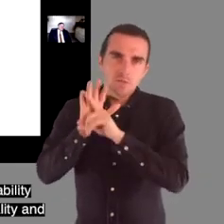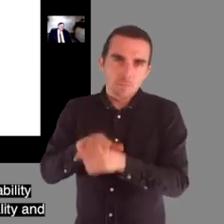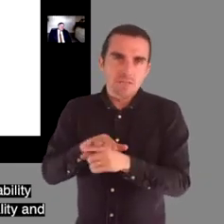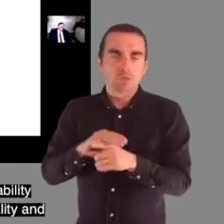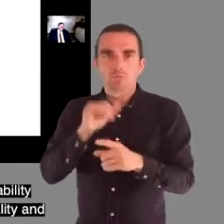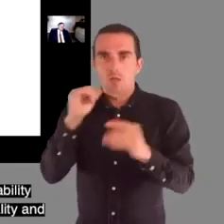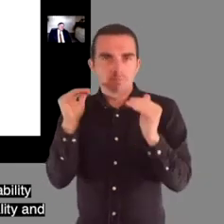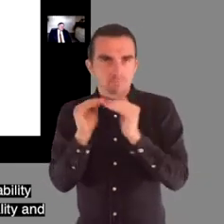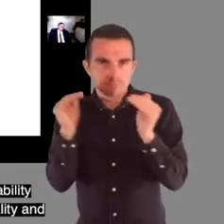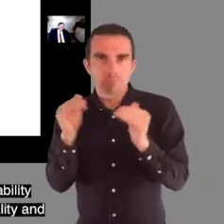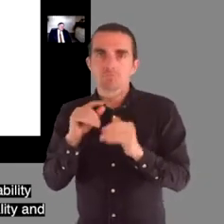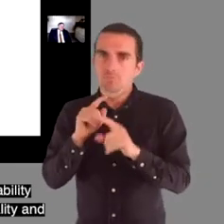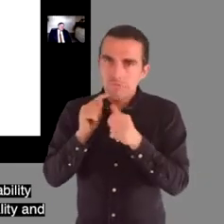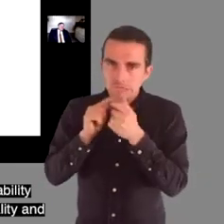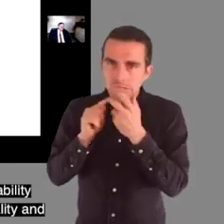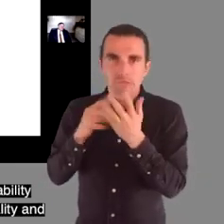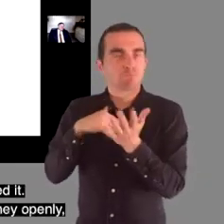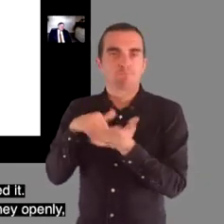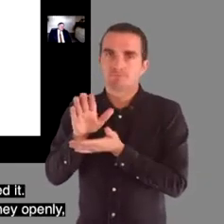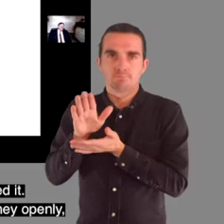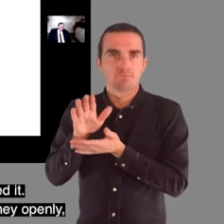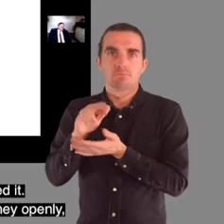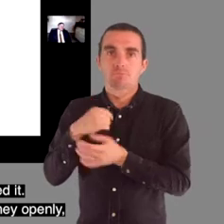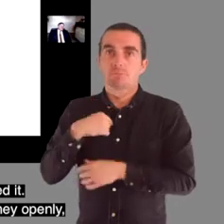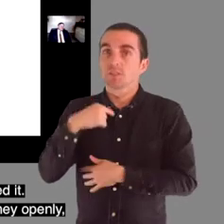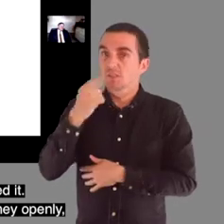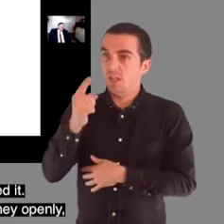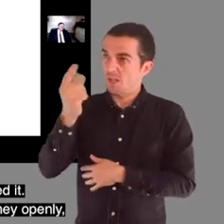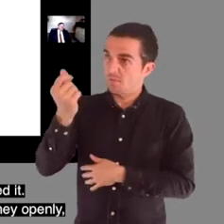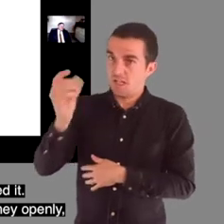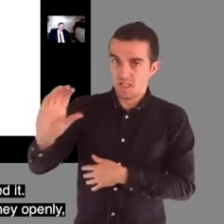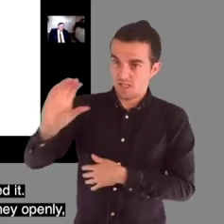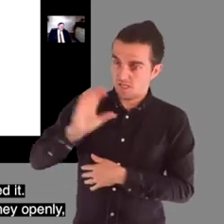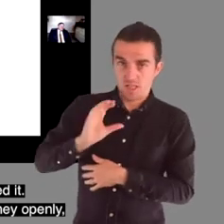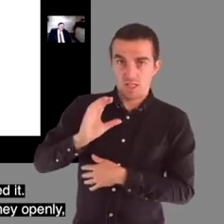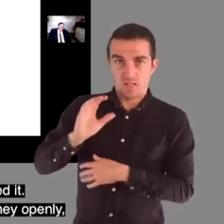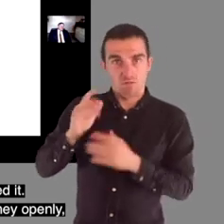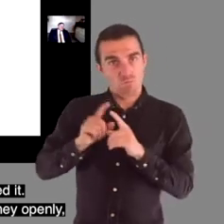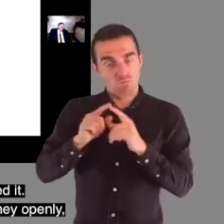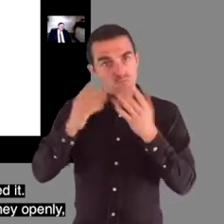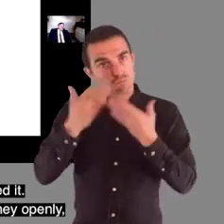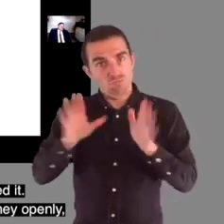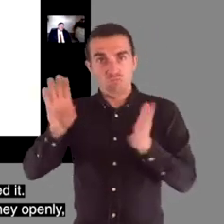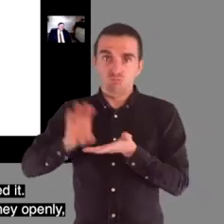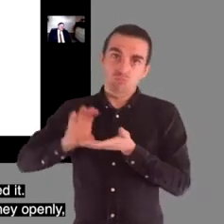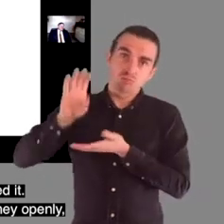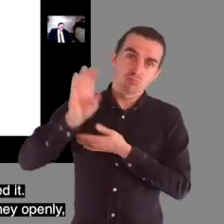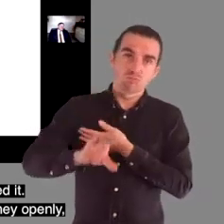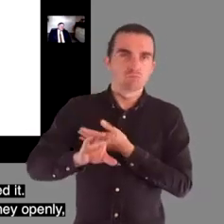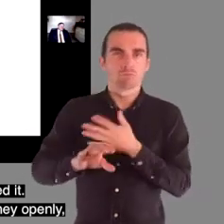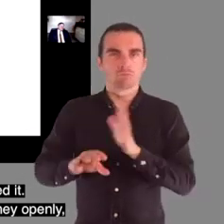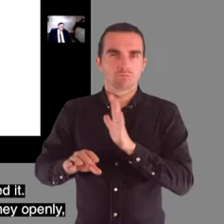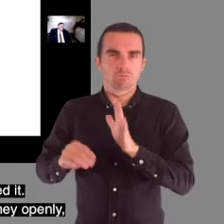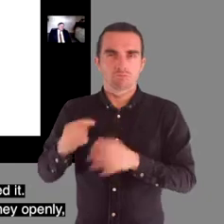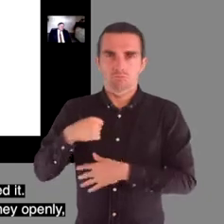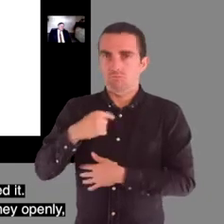with disability based on discrimination, inequality, and all those things. So we rejected it. And then we said, instead